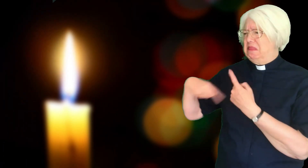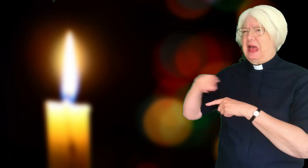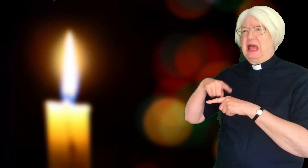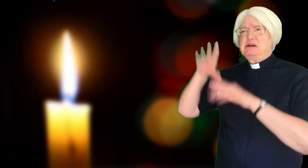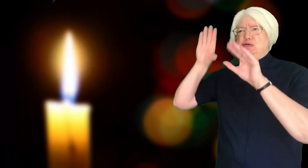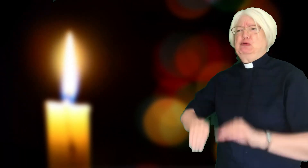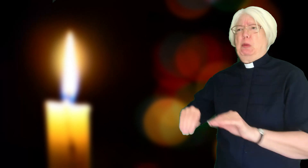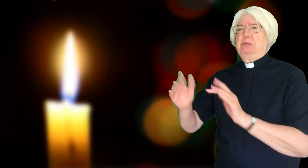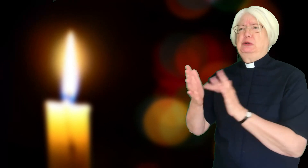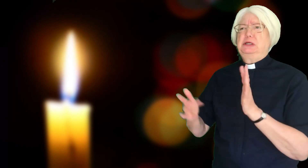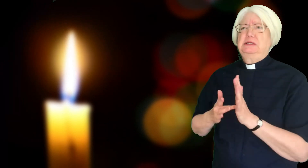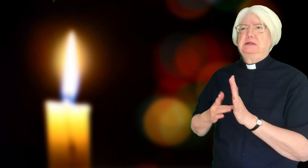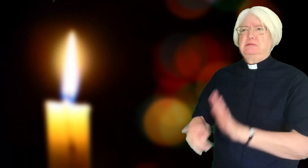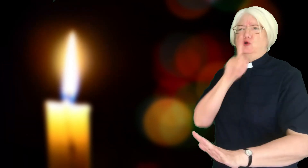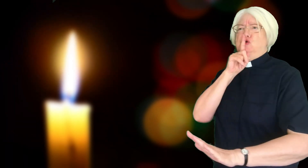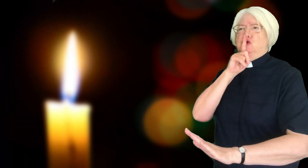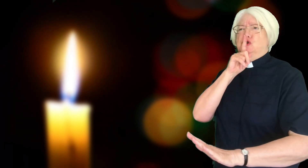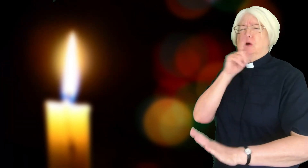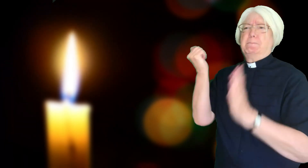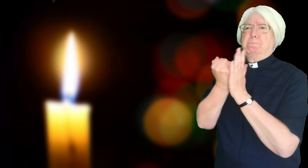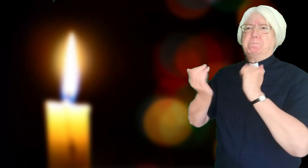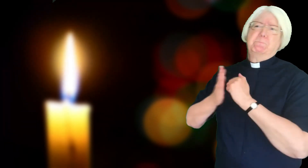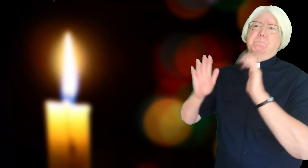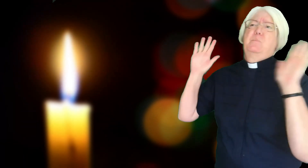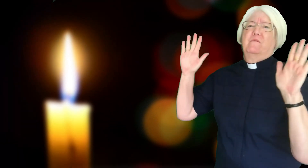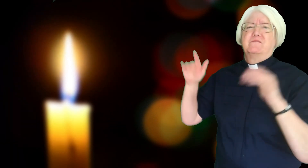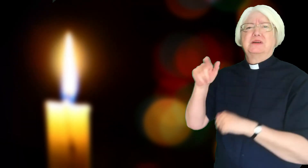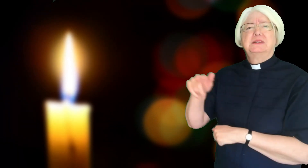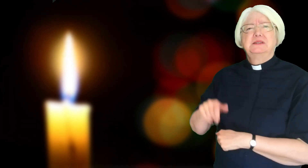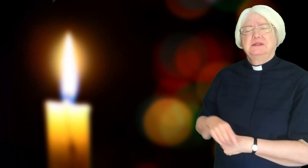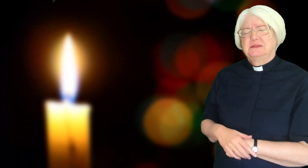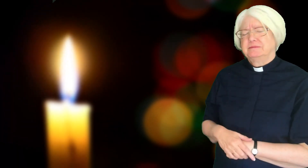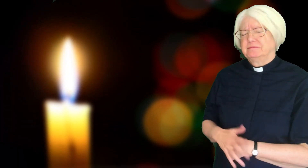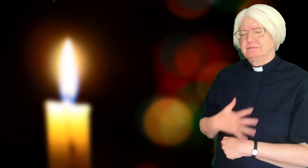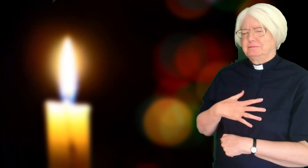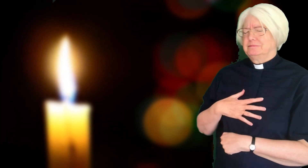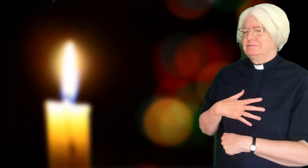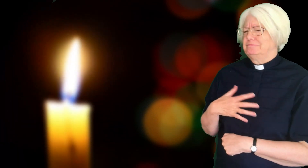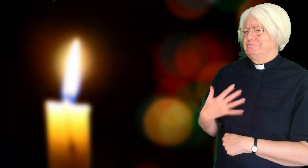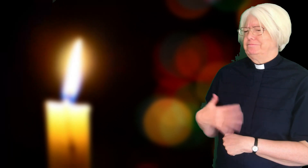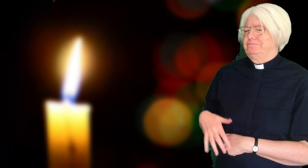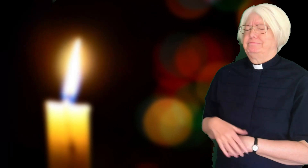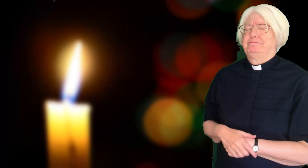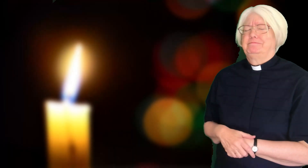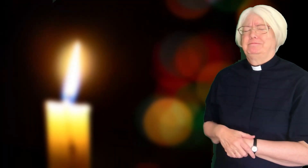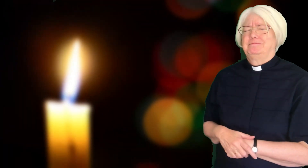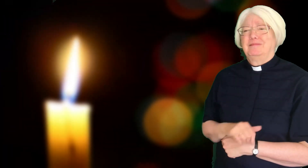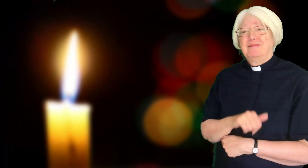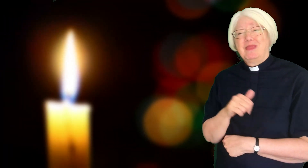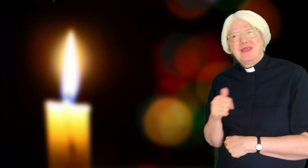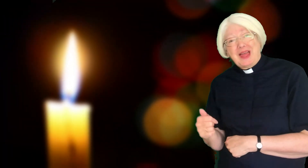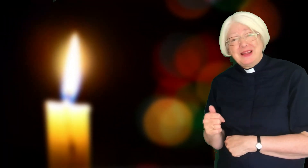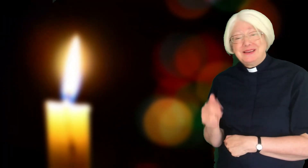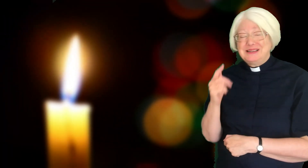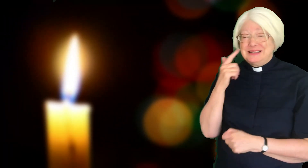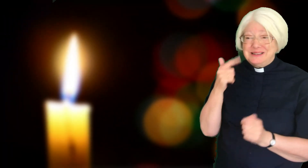It's like, it's as if people are saying to him, shush, that's enough, trying to